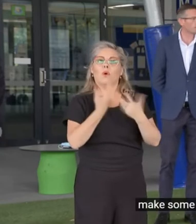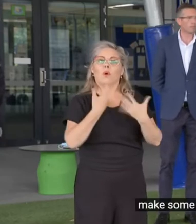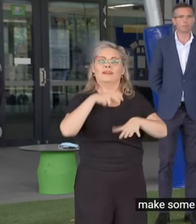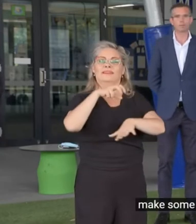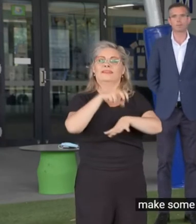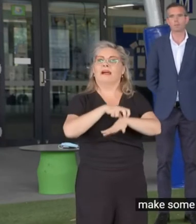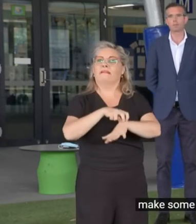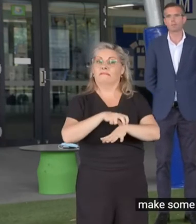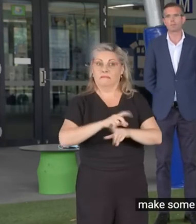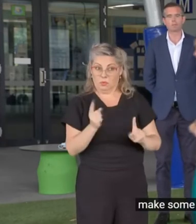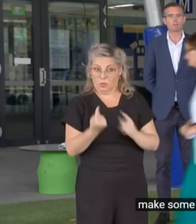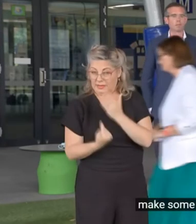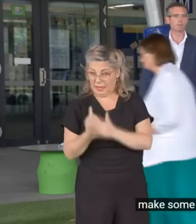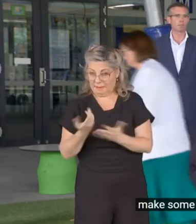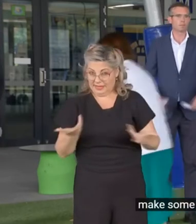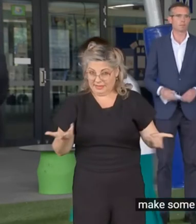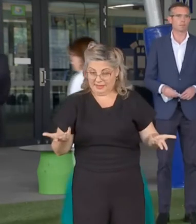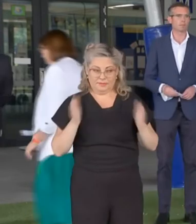to TAFE.